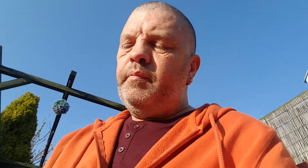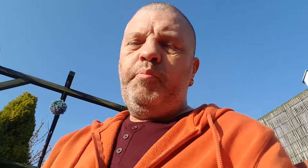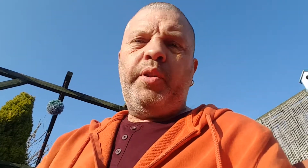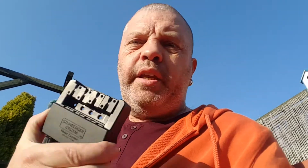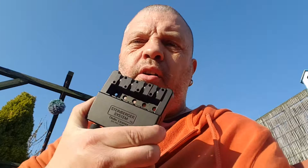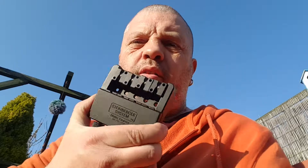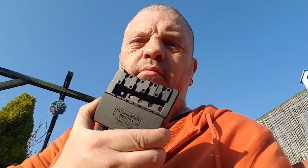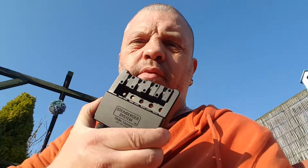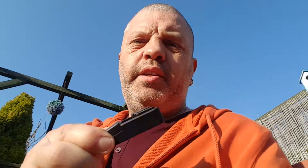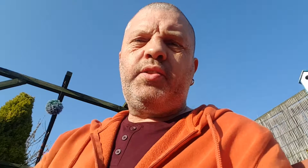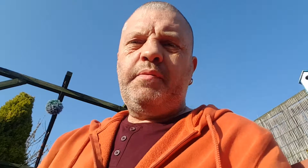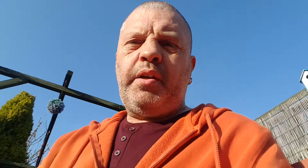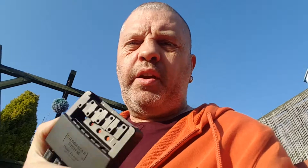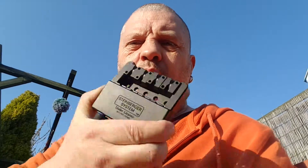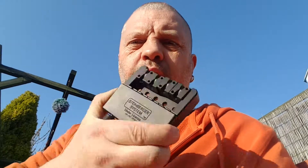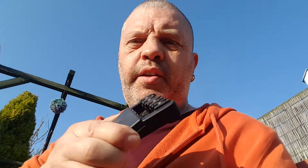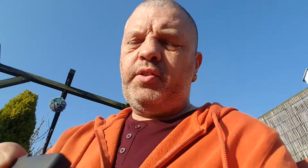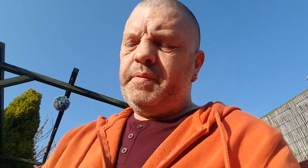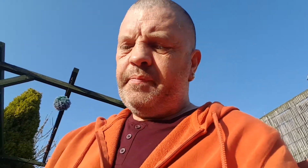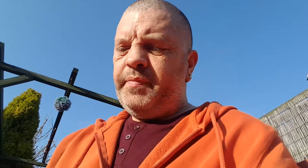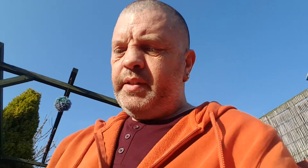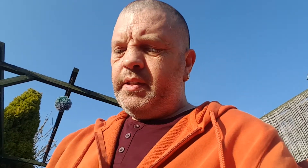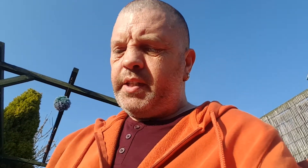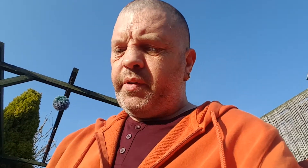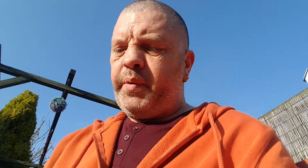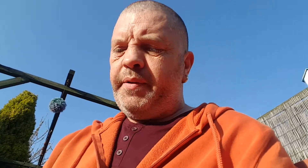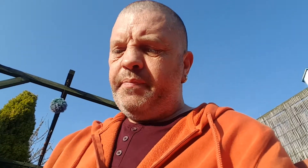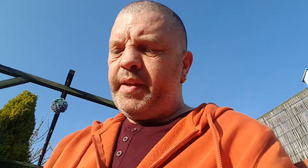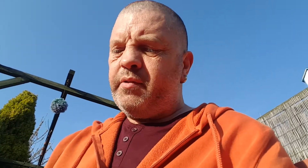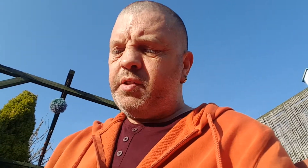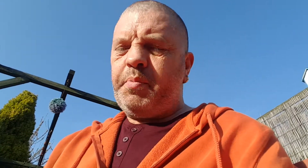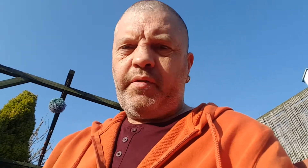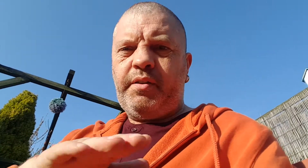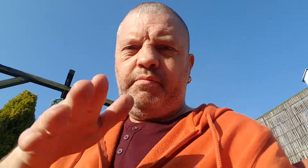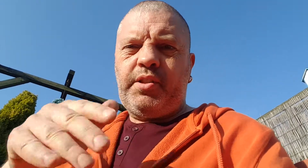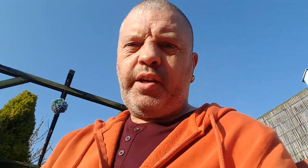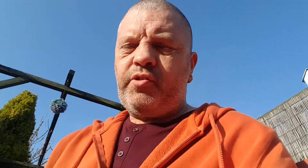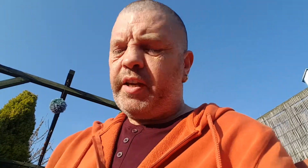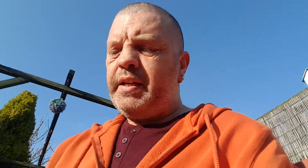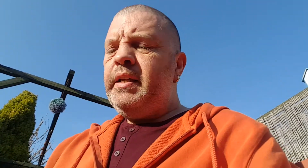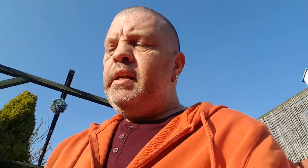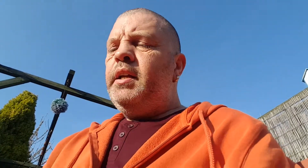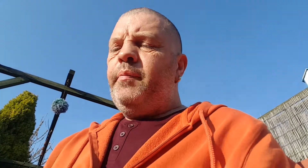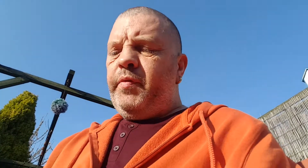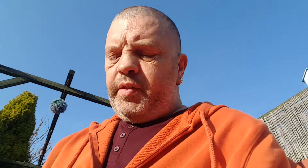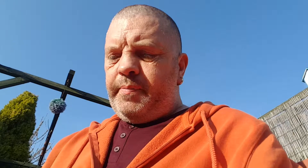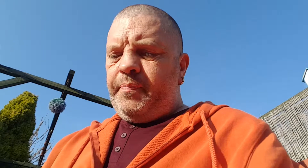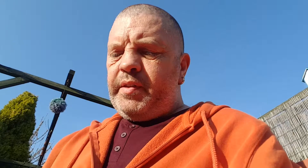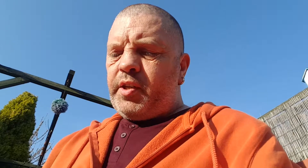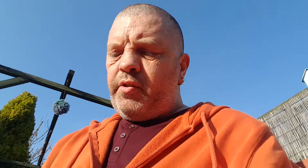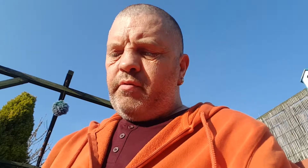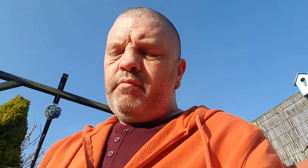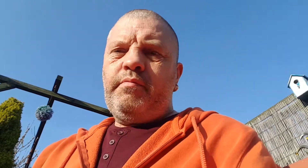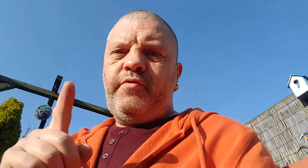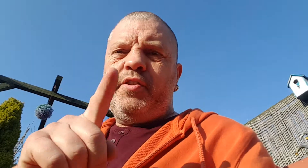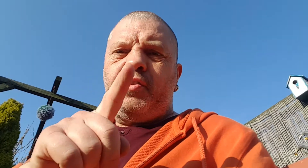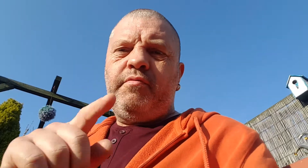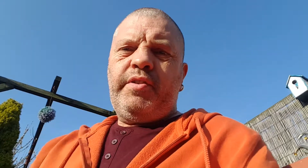But they're not this, and I want this. So anyway, that was a bit of a sidetrack. So first